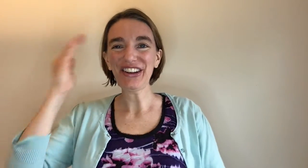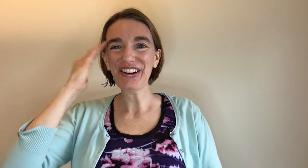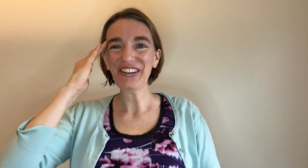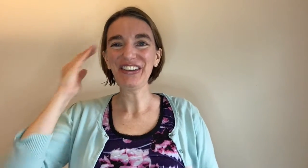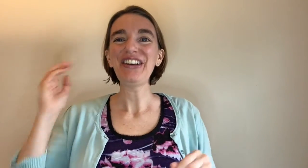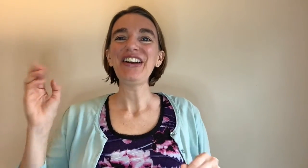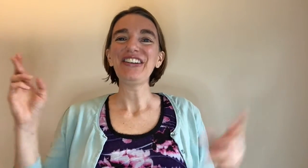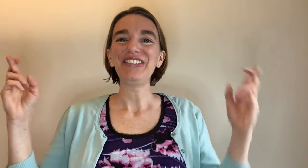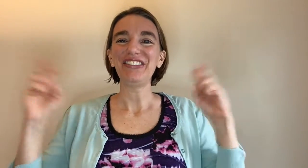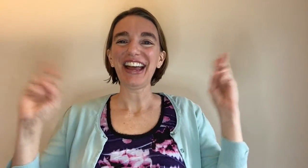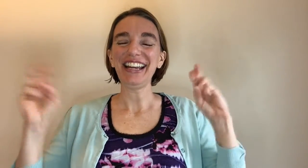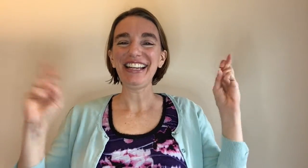know. Ready?